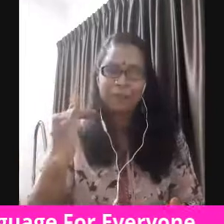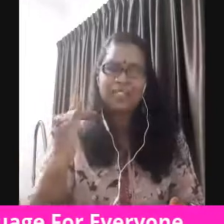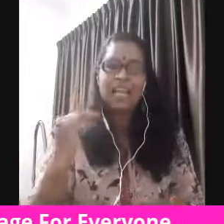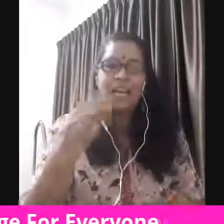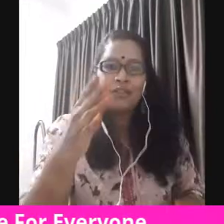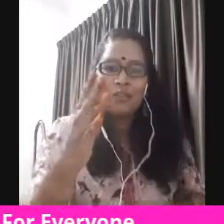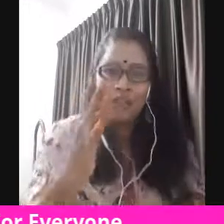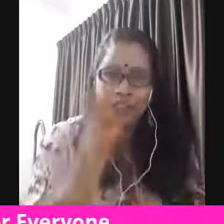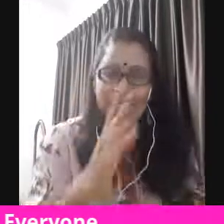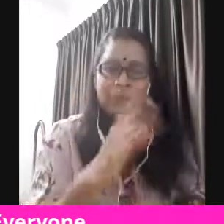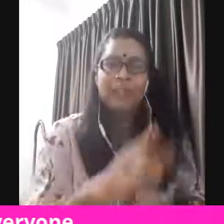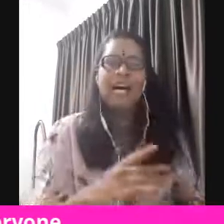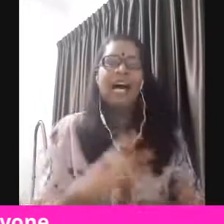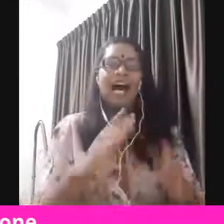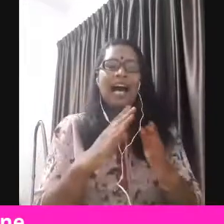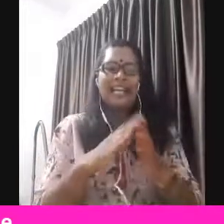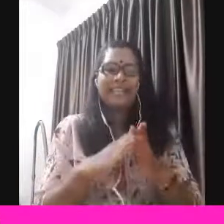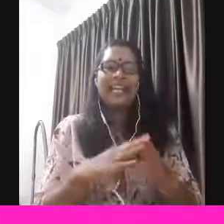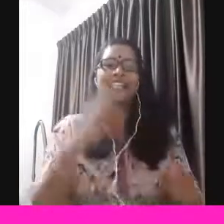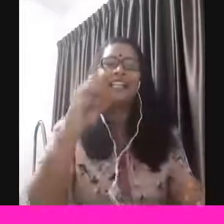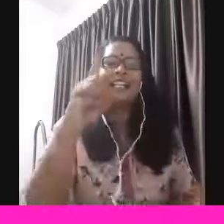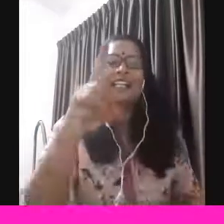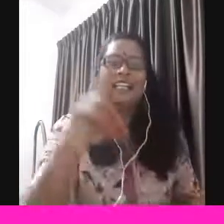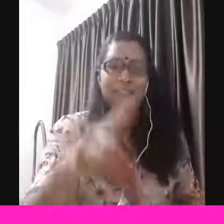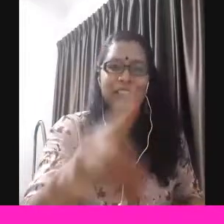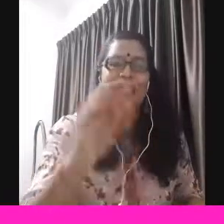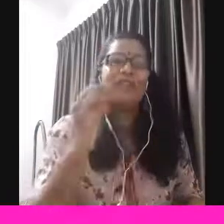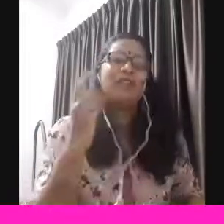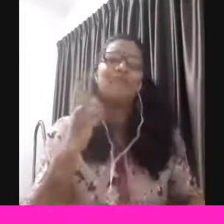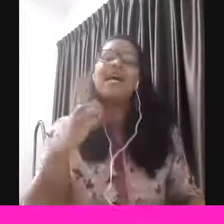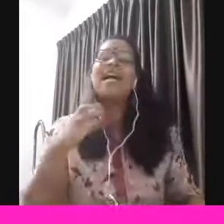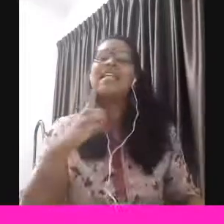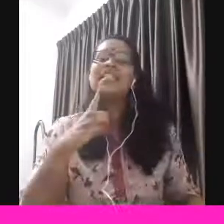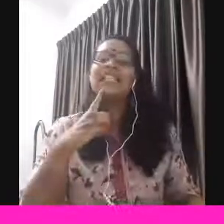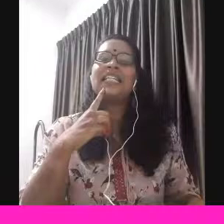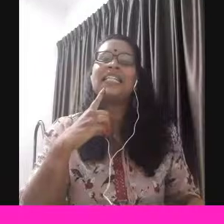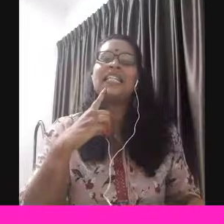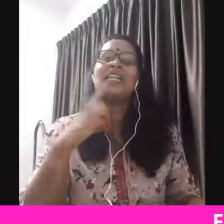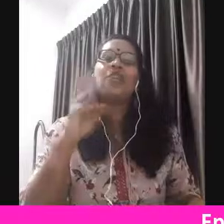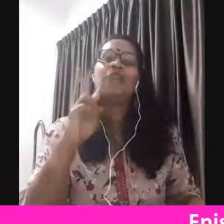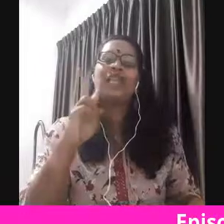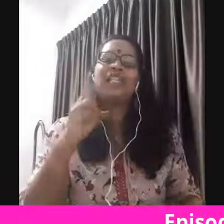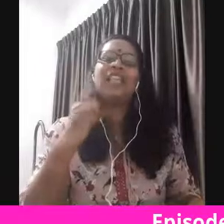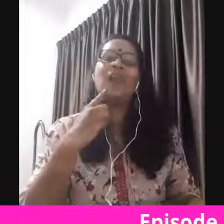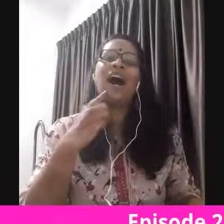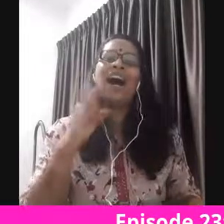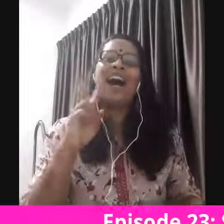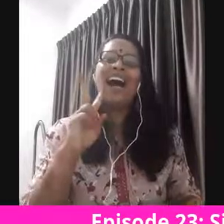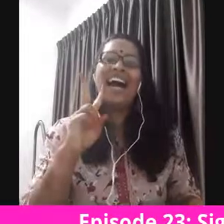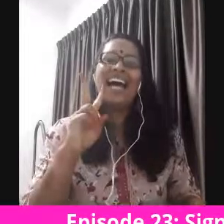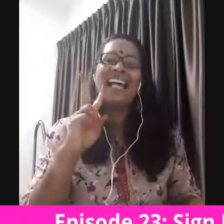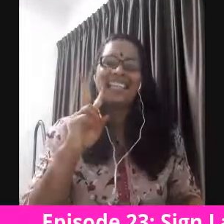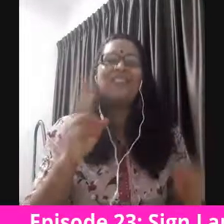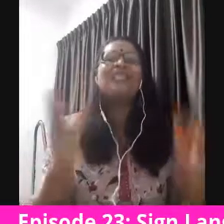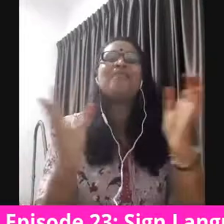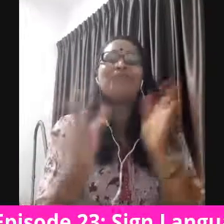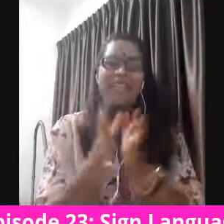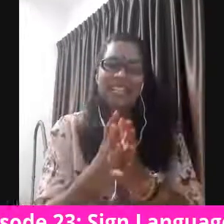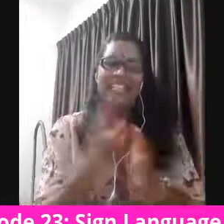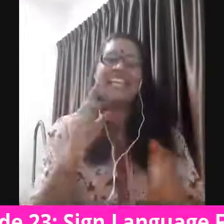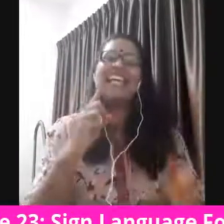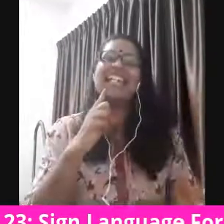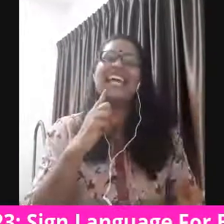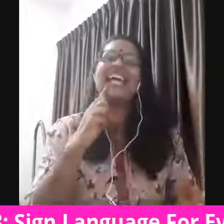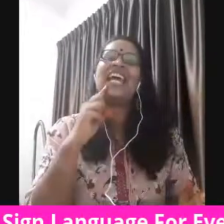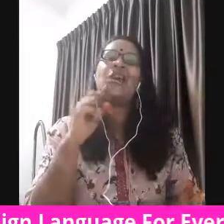RJ. For Deva R. Priya, I guess they will give you name DV, Deva. They will